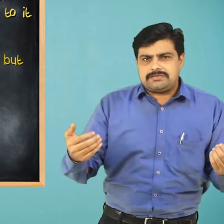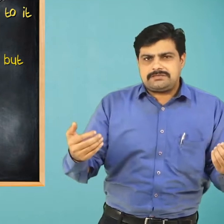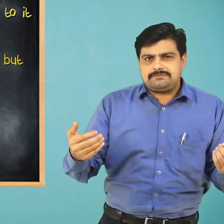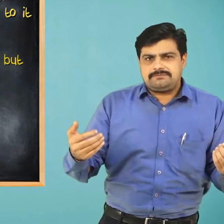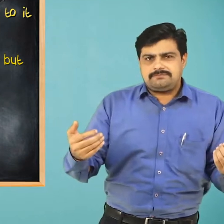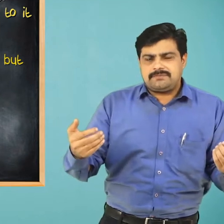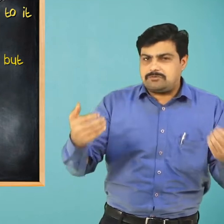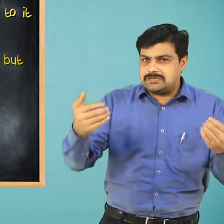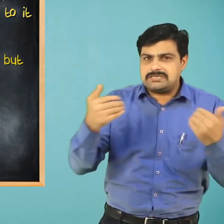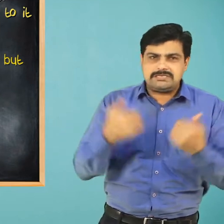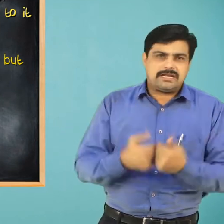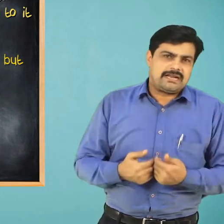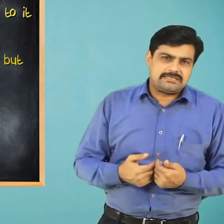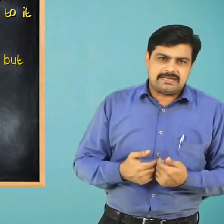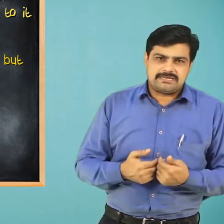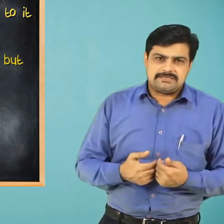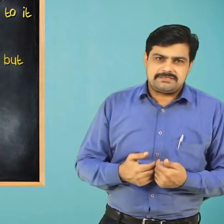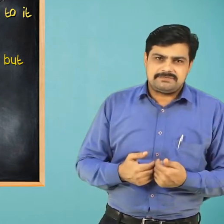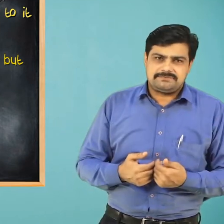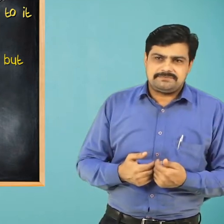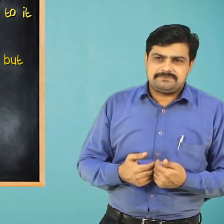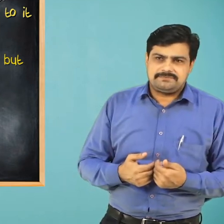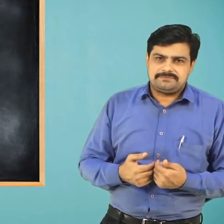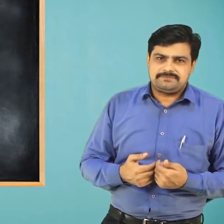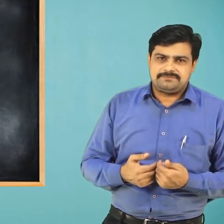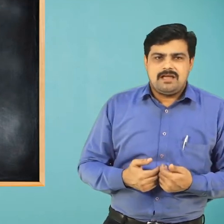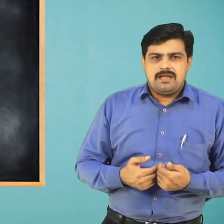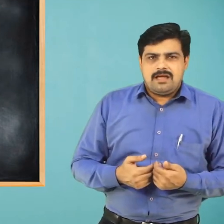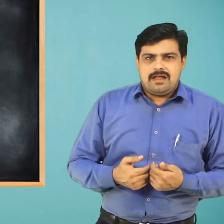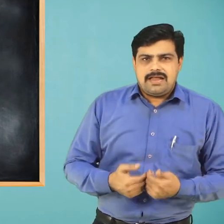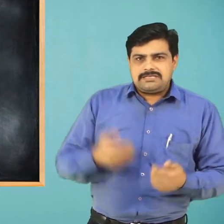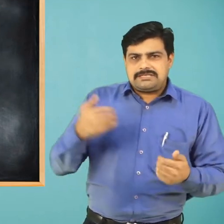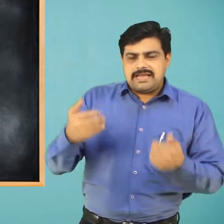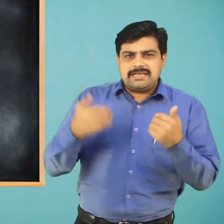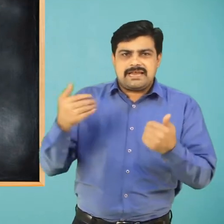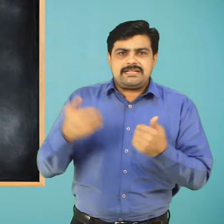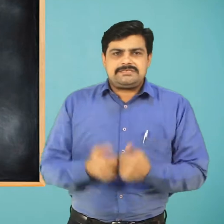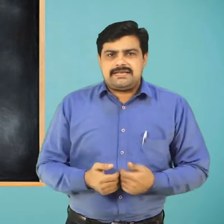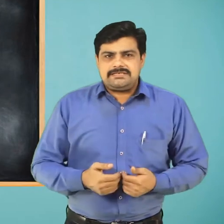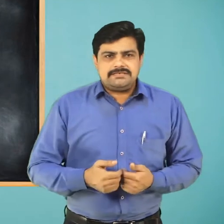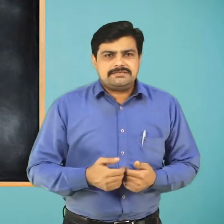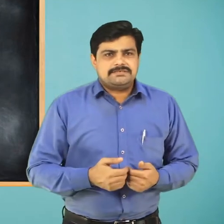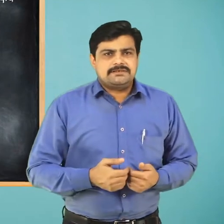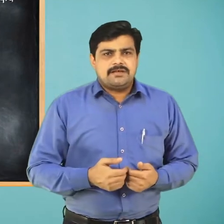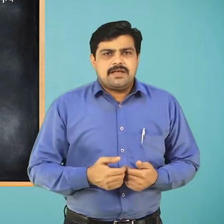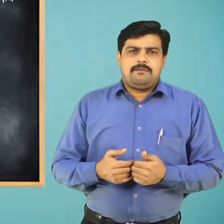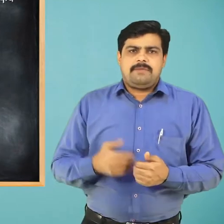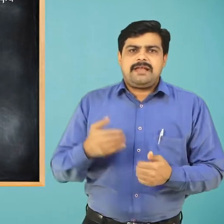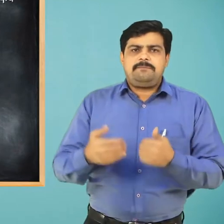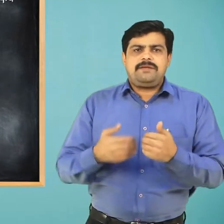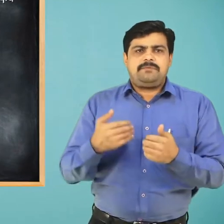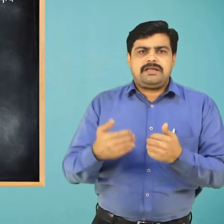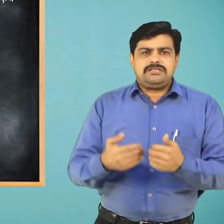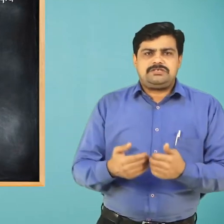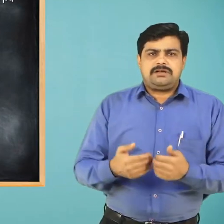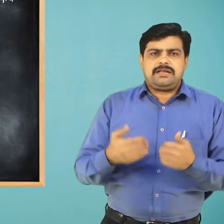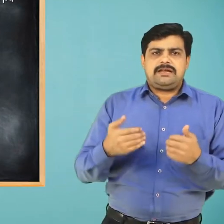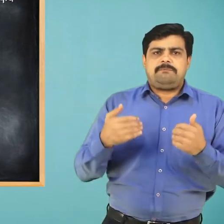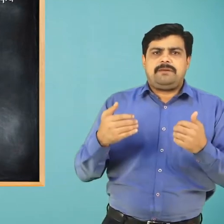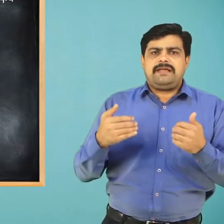it. Now this is the correct sentence. Let's take the another sentence. Many people injured in a